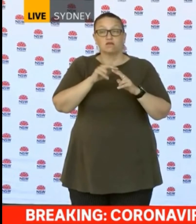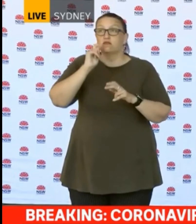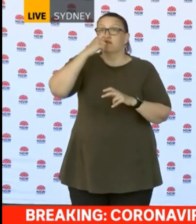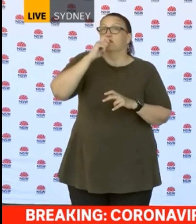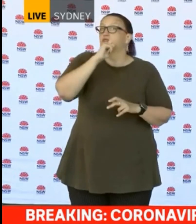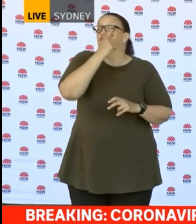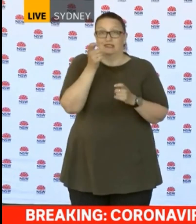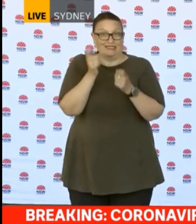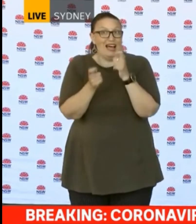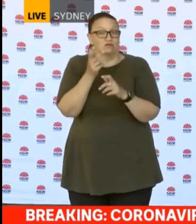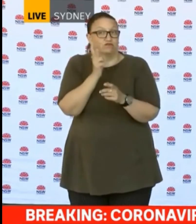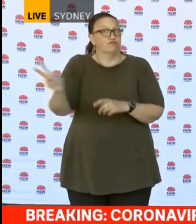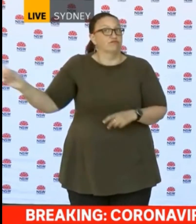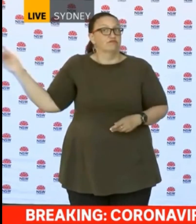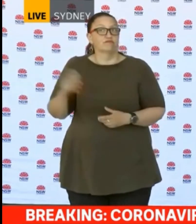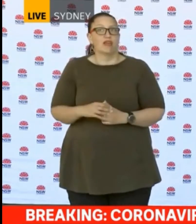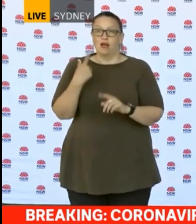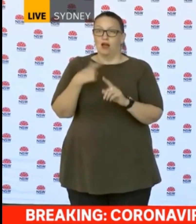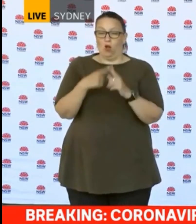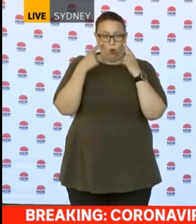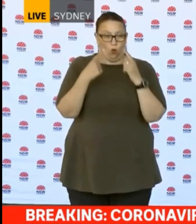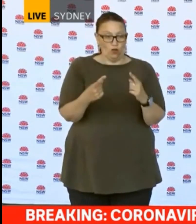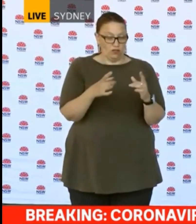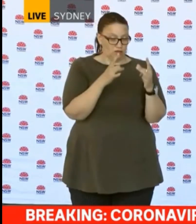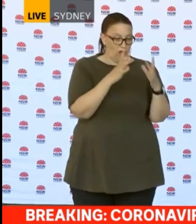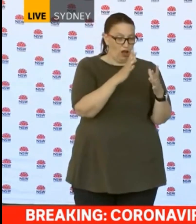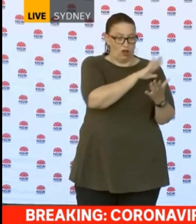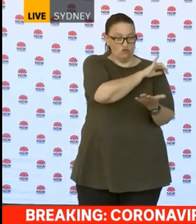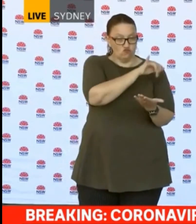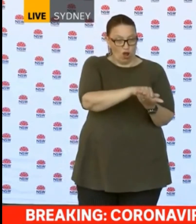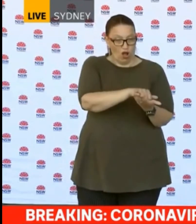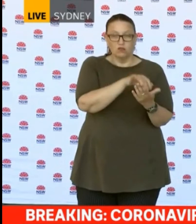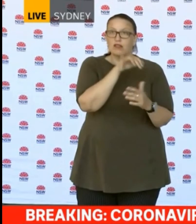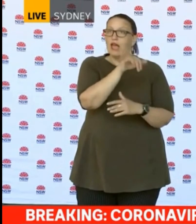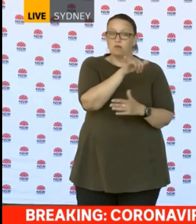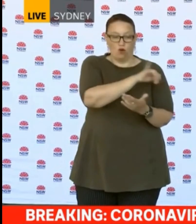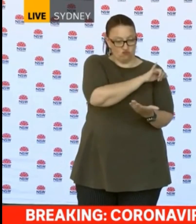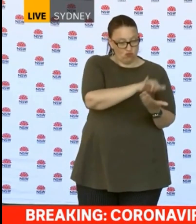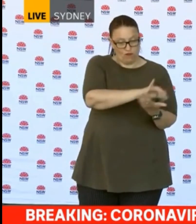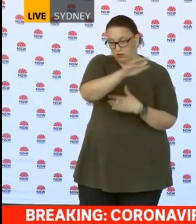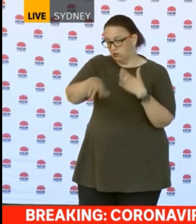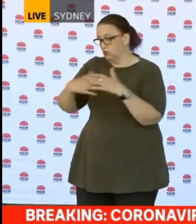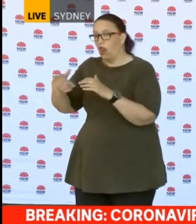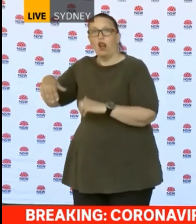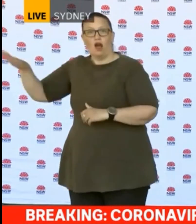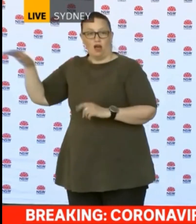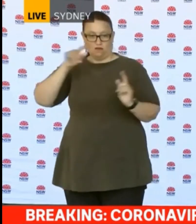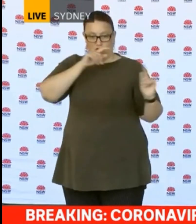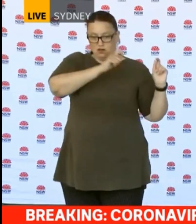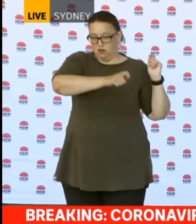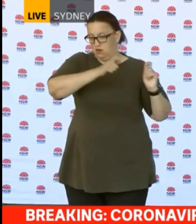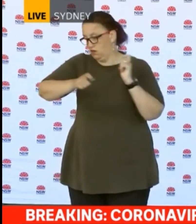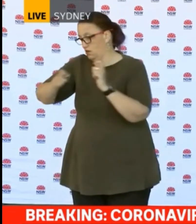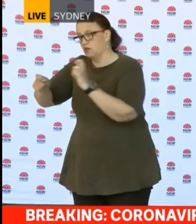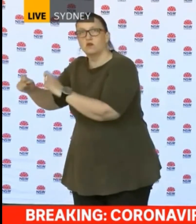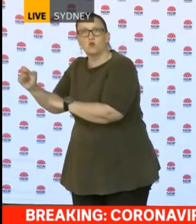working in quarantine facilities, and we're looking at the end-to-end chain of people arriving at the airport right through the process. We